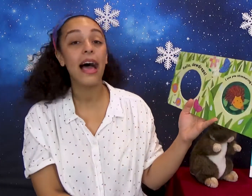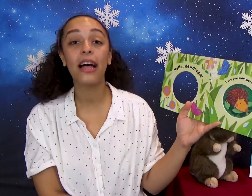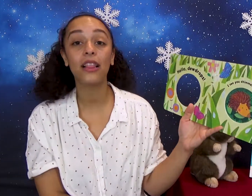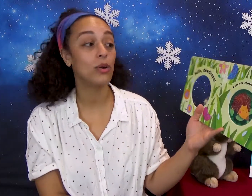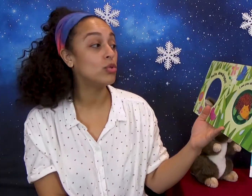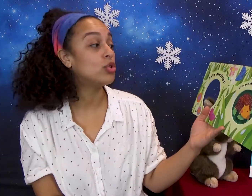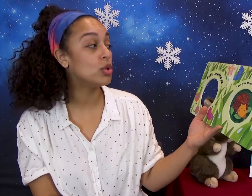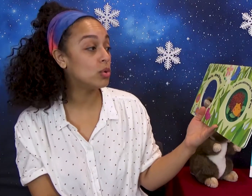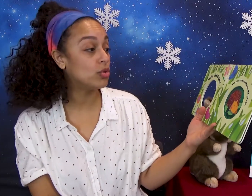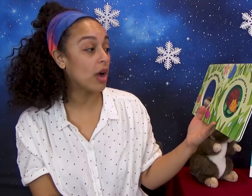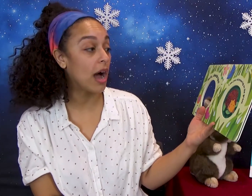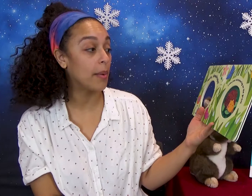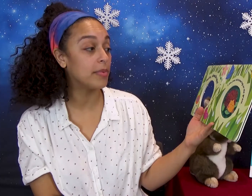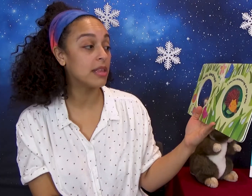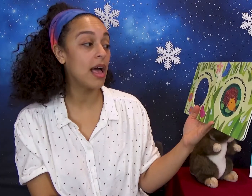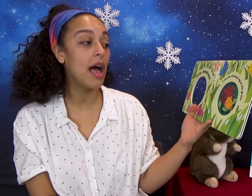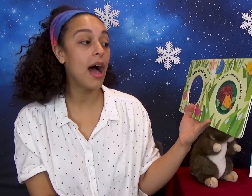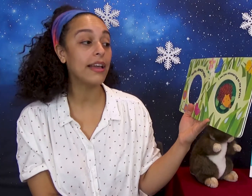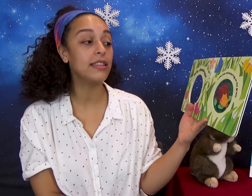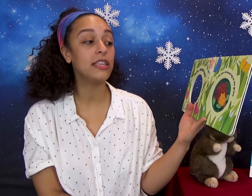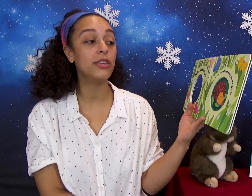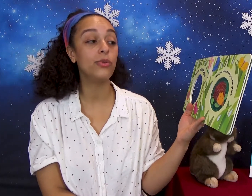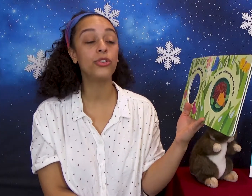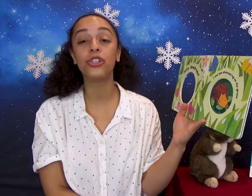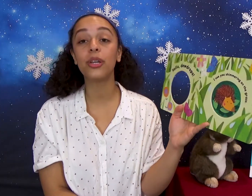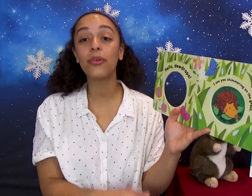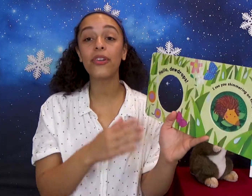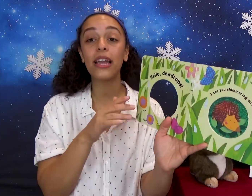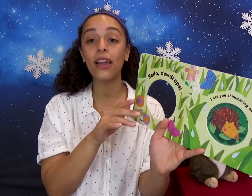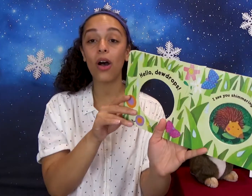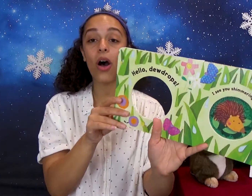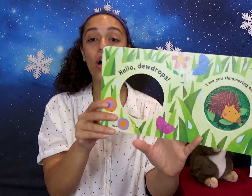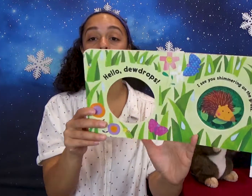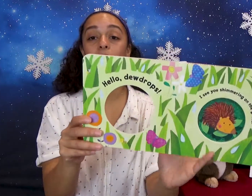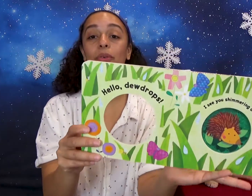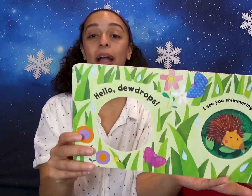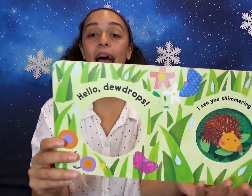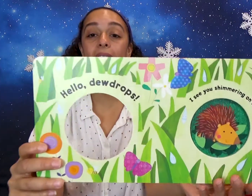Hello, dewdrops. I see you shimmering on the grass.